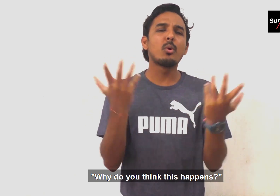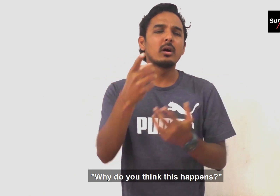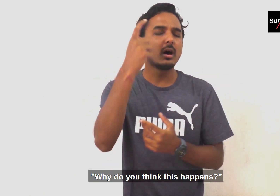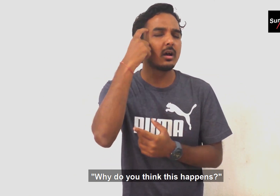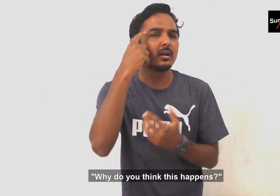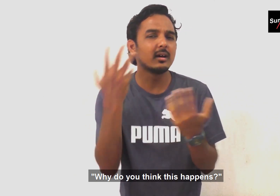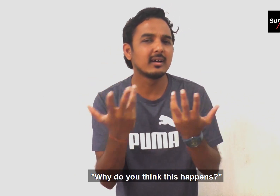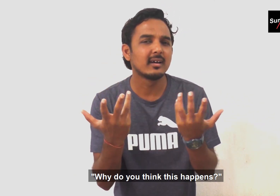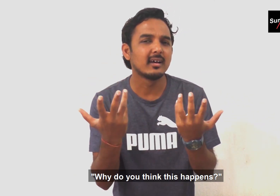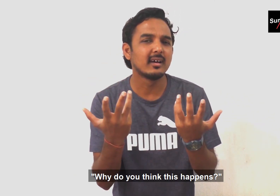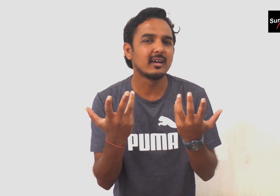think this happens?